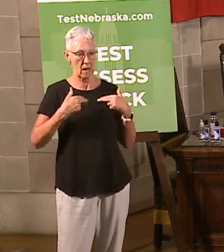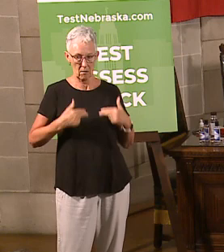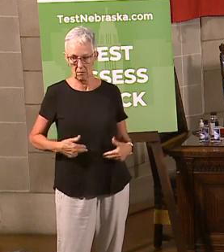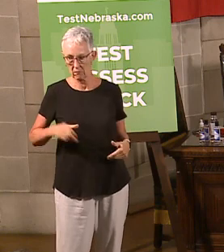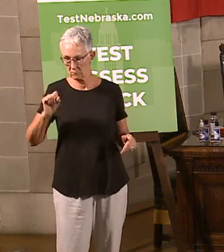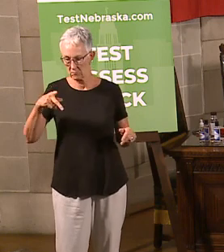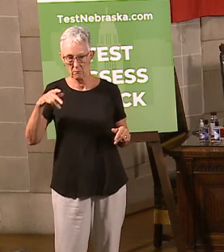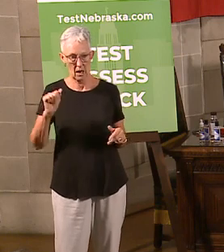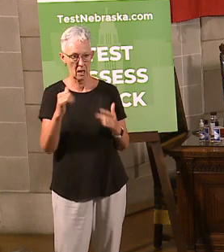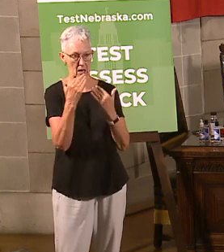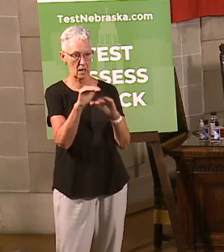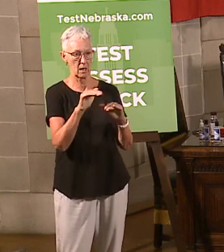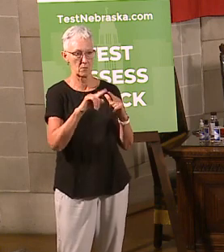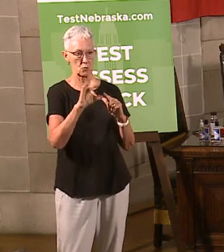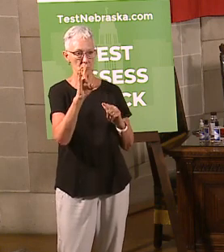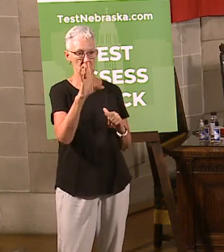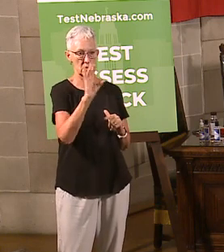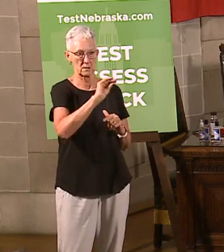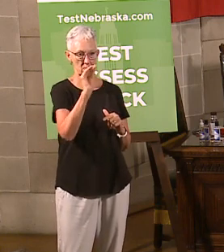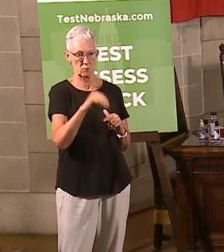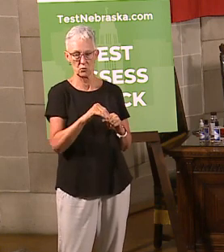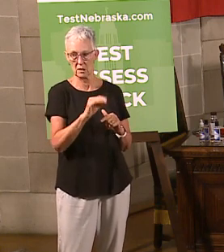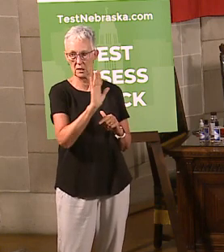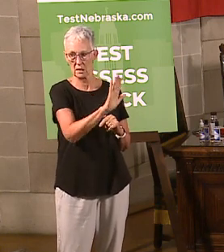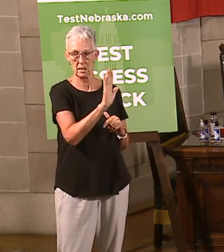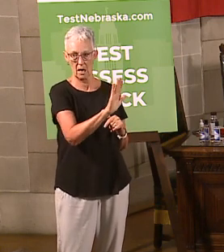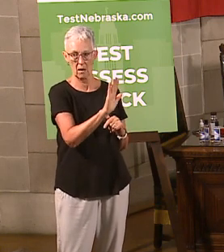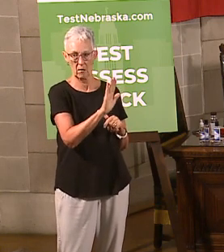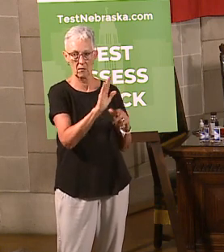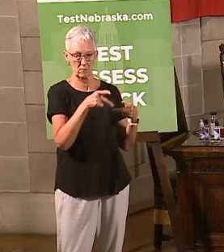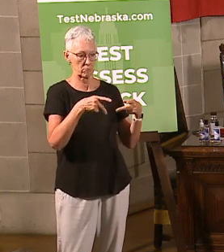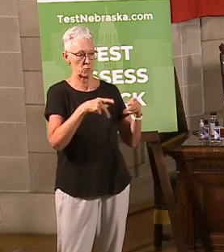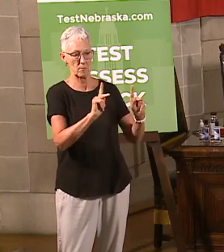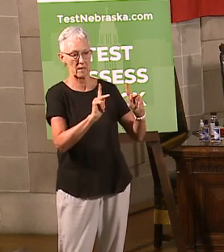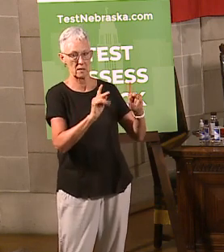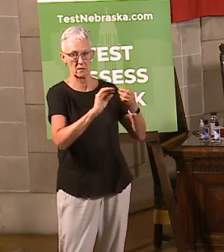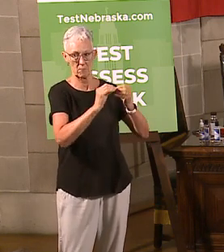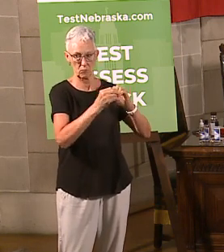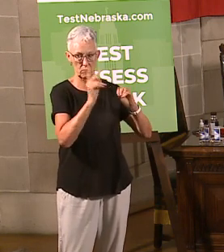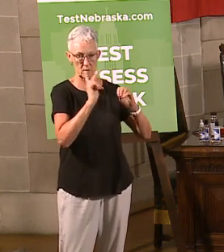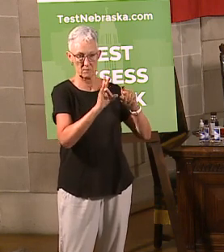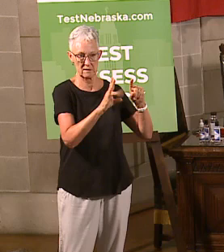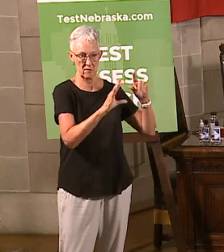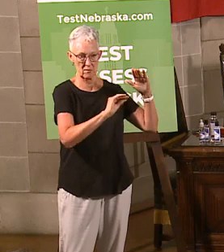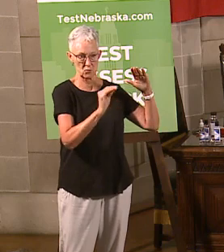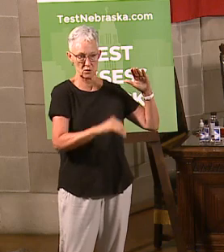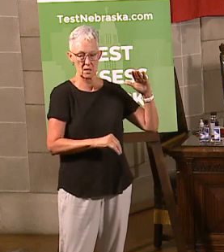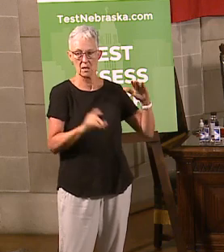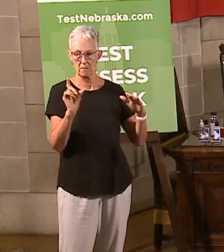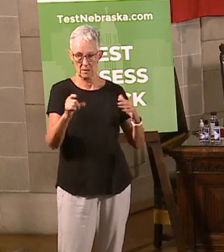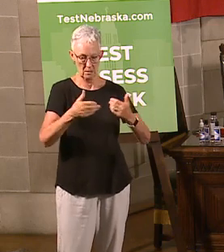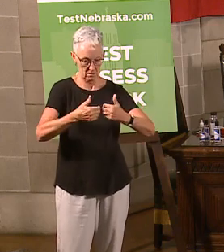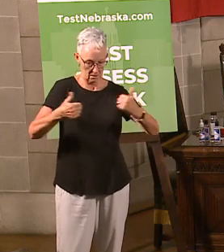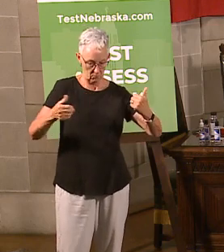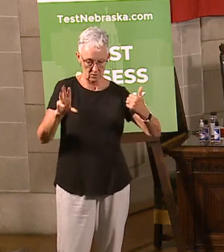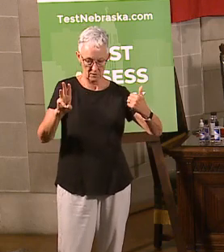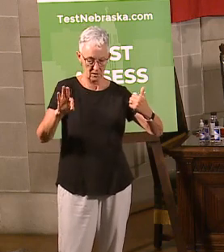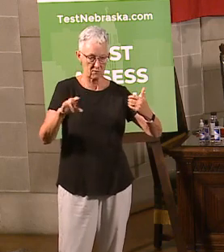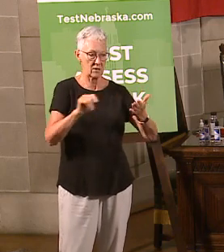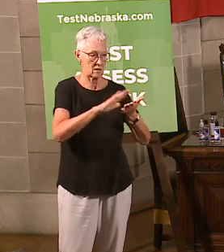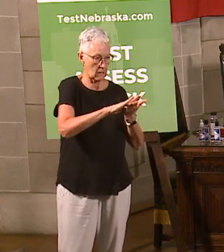be limited to 75% of their occupancy rating. But again, 6 feet distance between machines, sanitizing everything, all that still